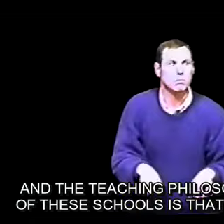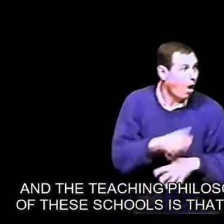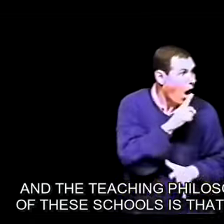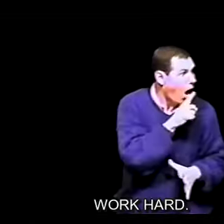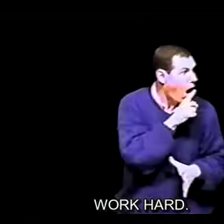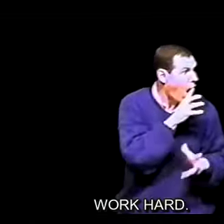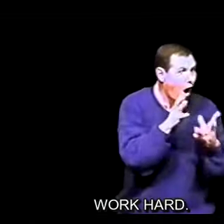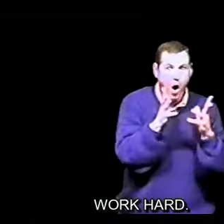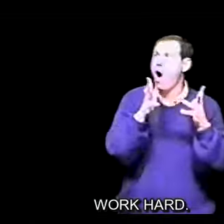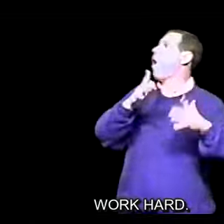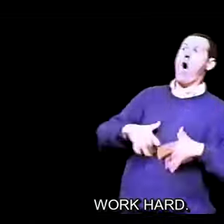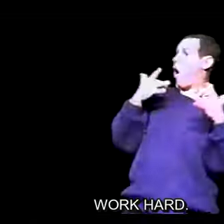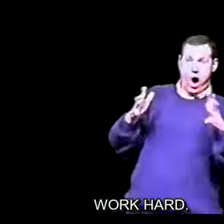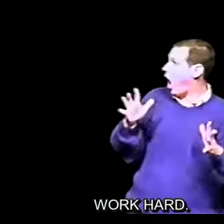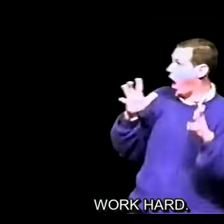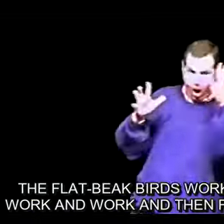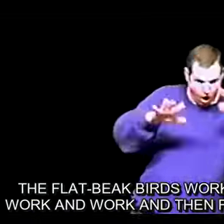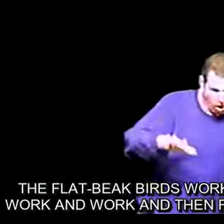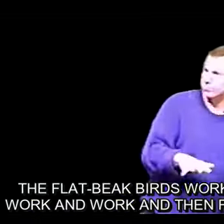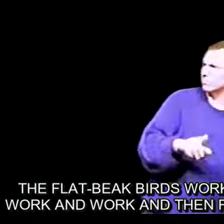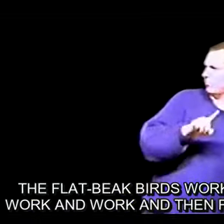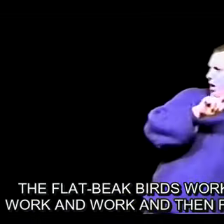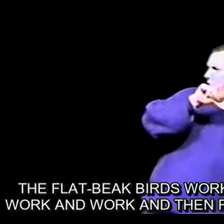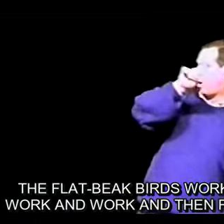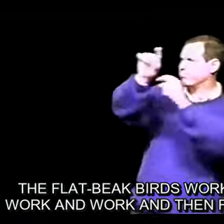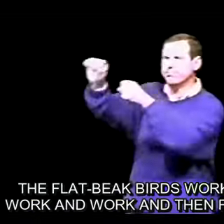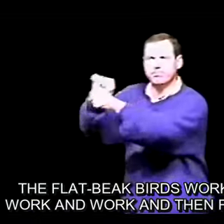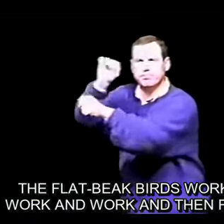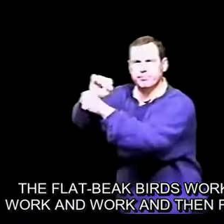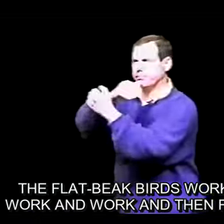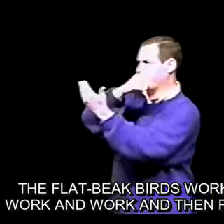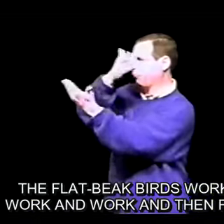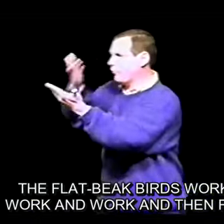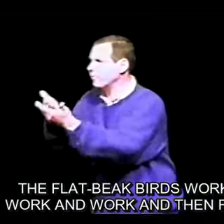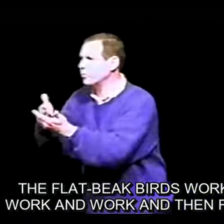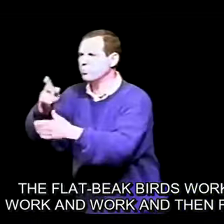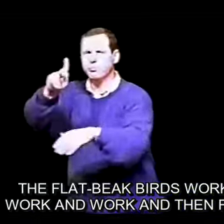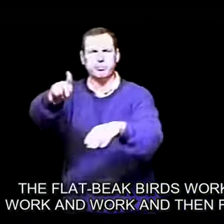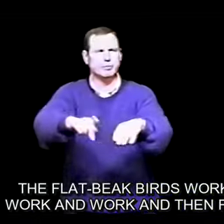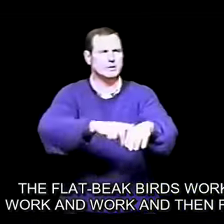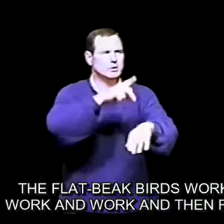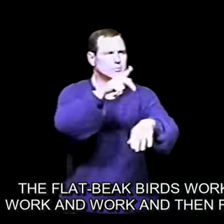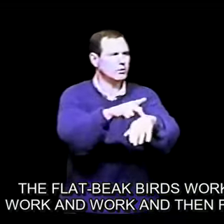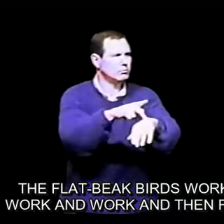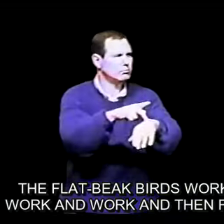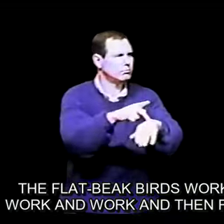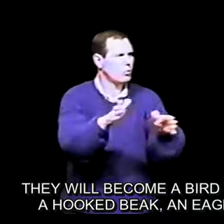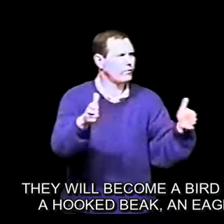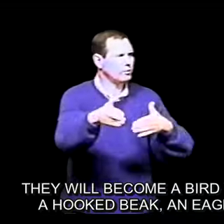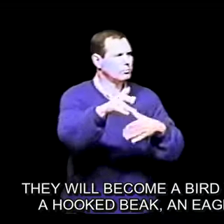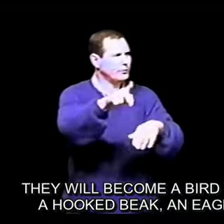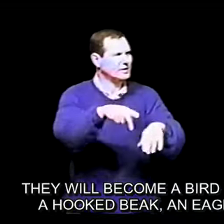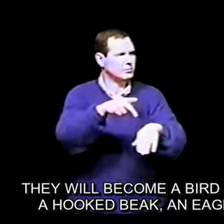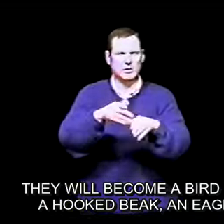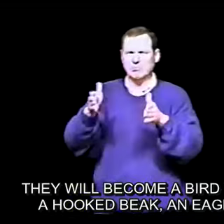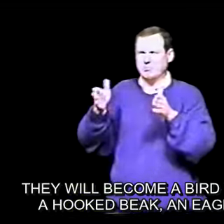they work hard. The flat-beaked birds work and work and work, and then finally they will become